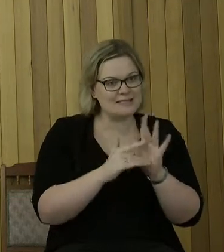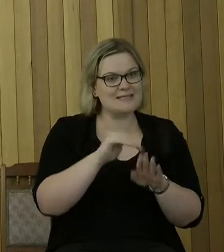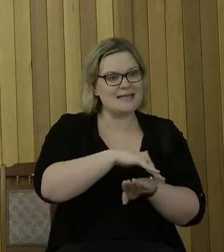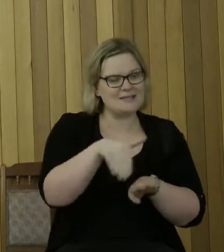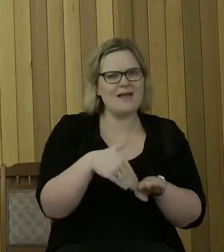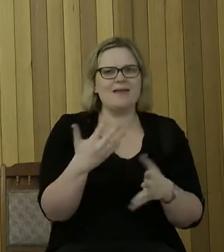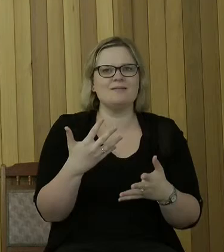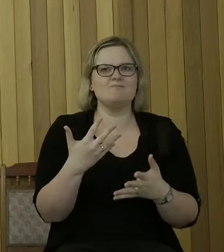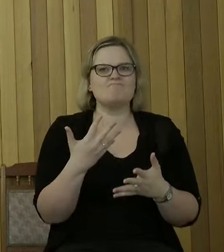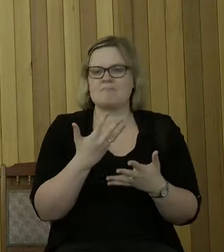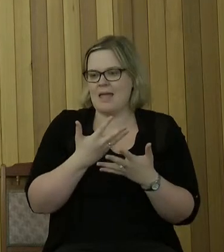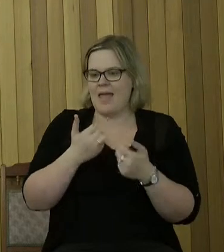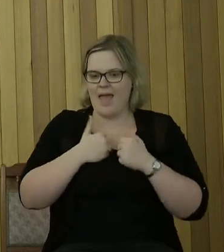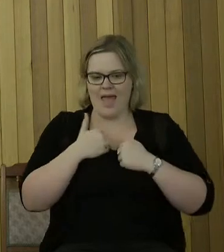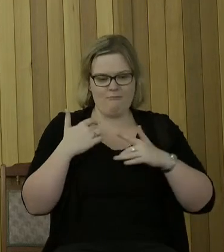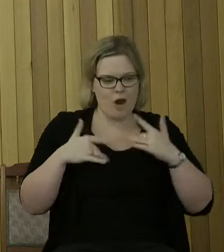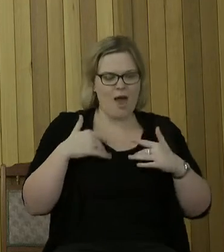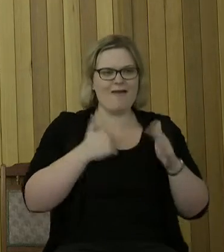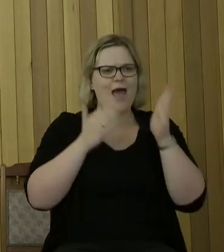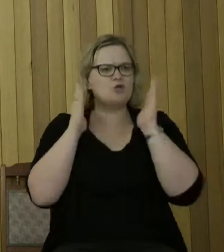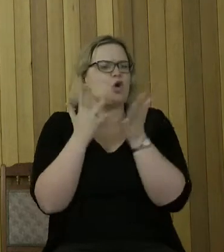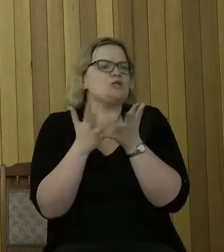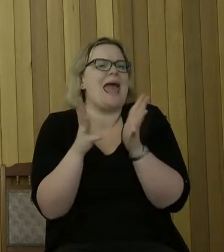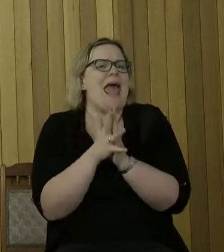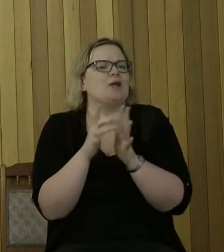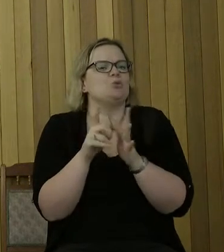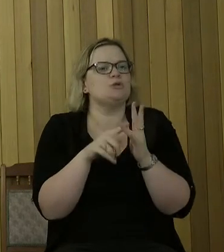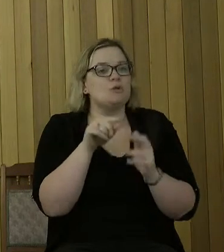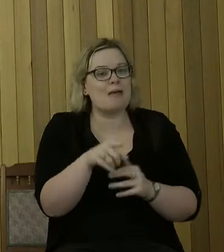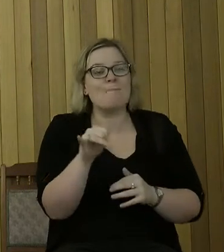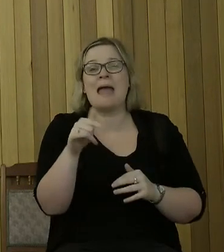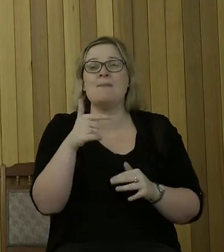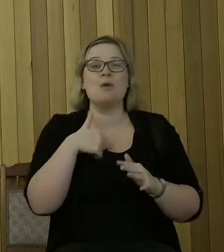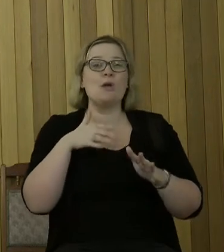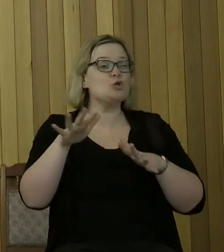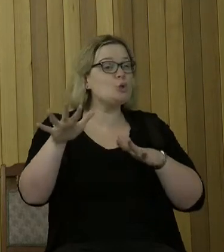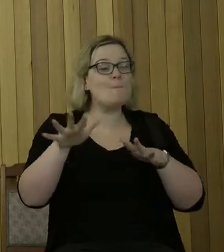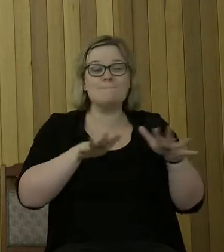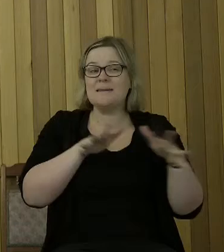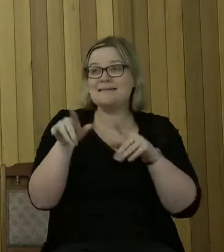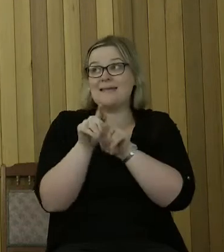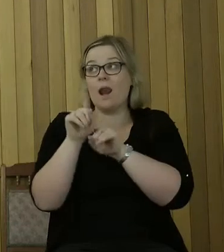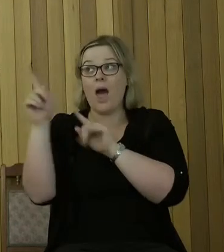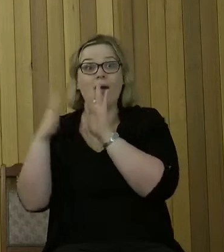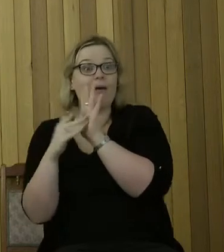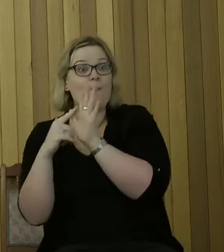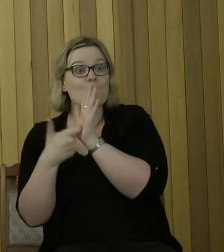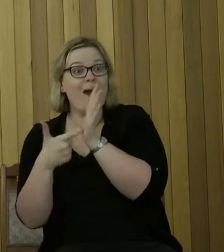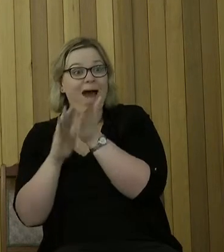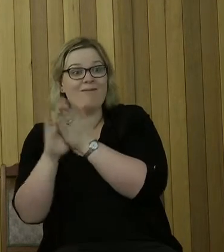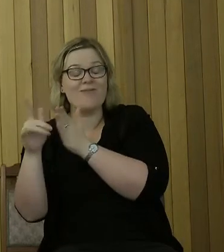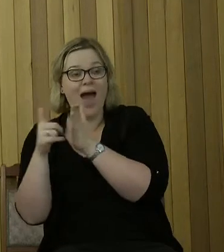how do we do that in our lives and as our church? Are we busy being Marthas that we've lost